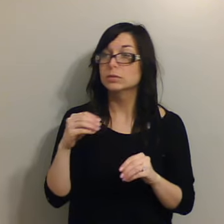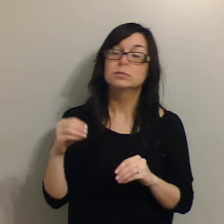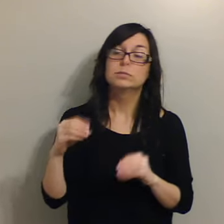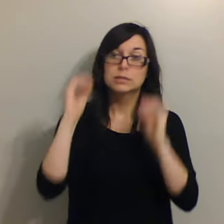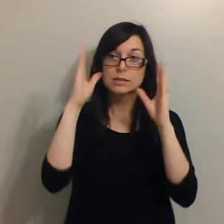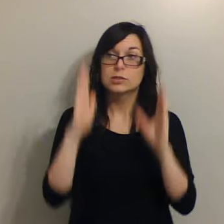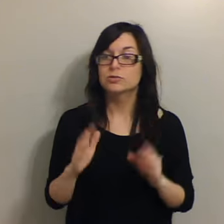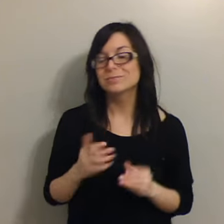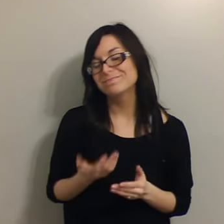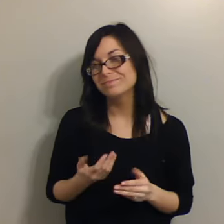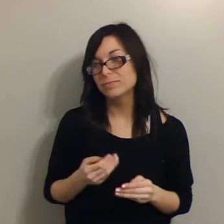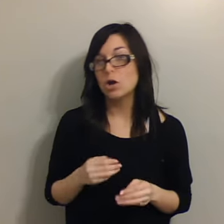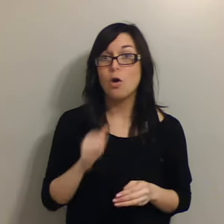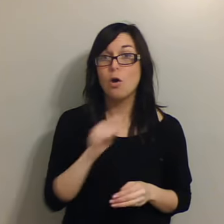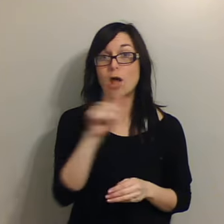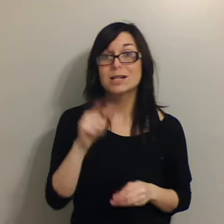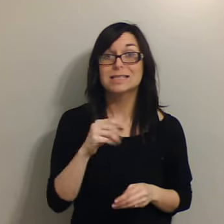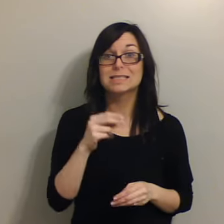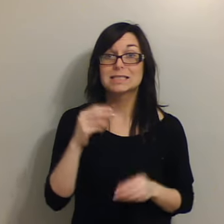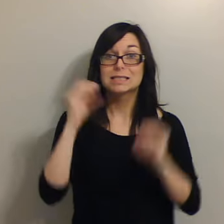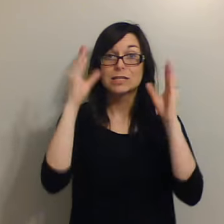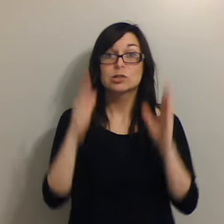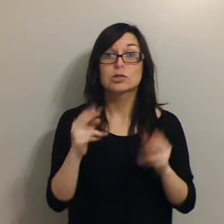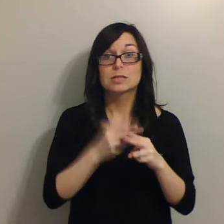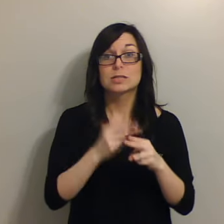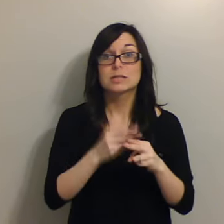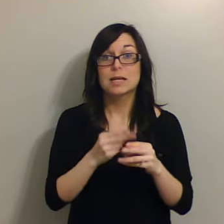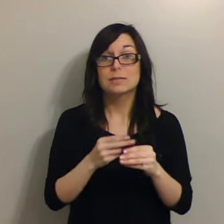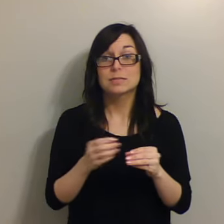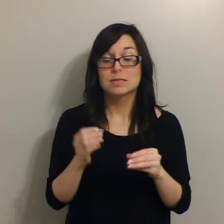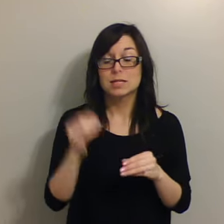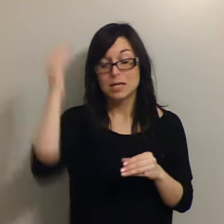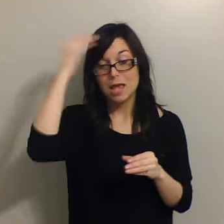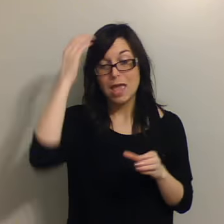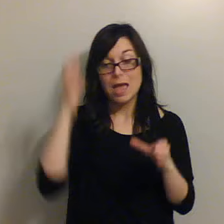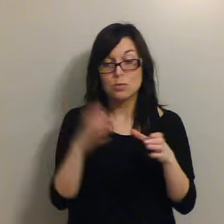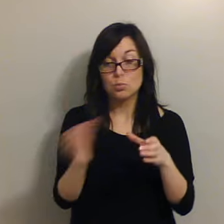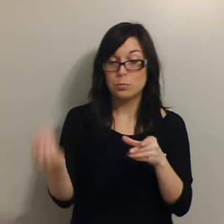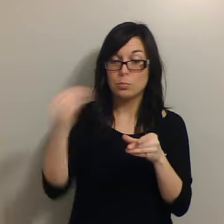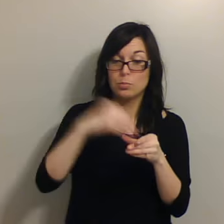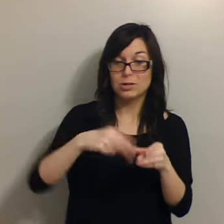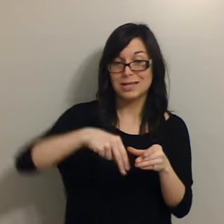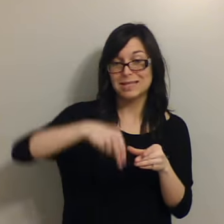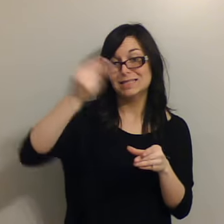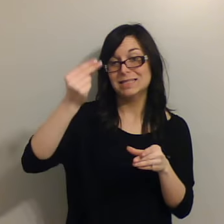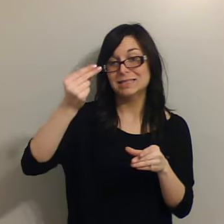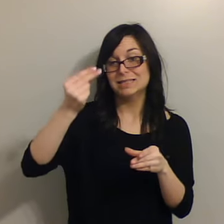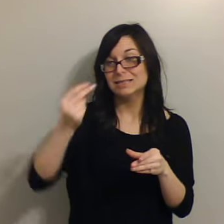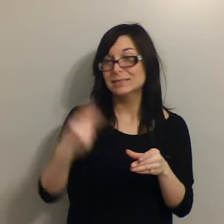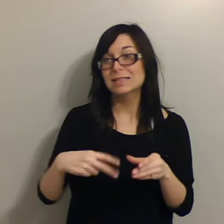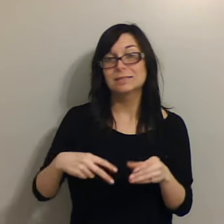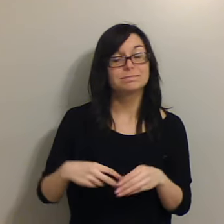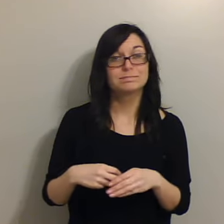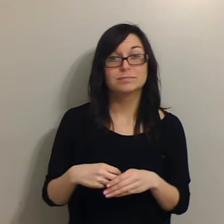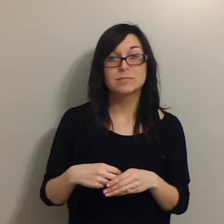full. This was a double-blocked study, with the only fact that it not be in control for me, expectations.